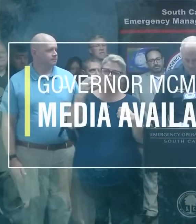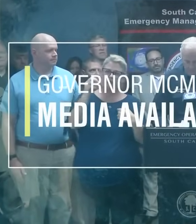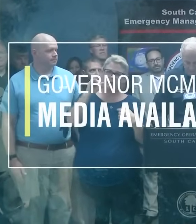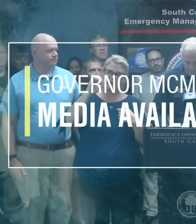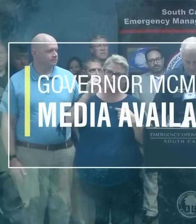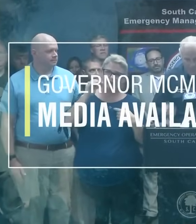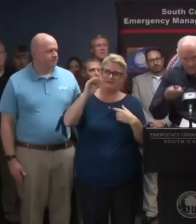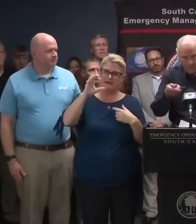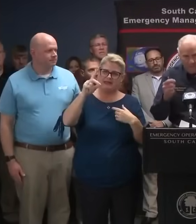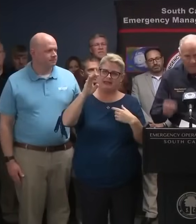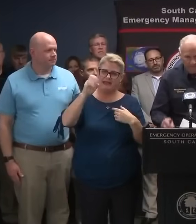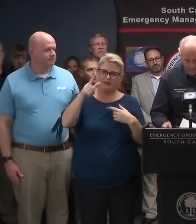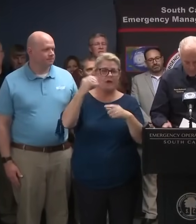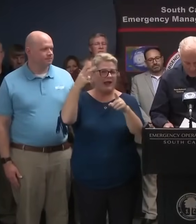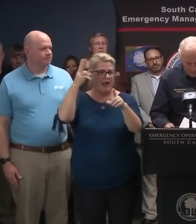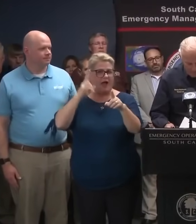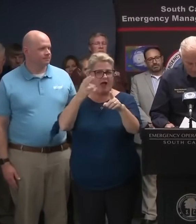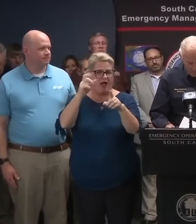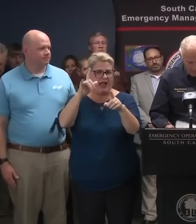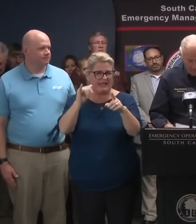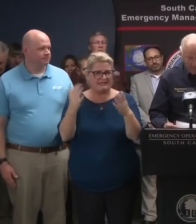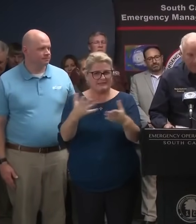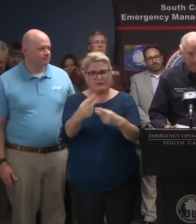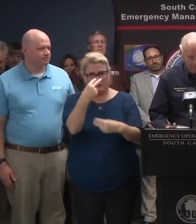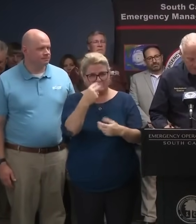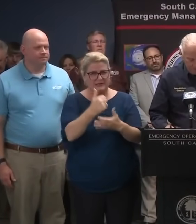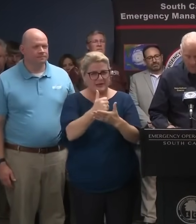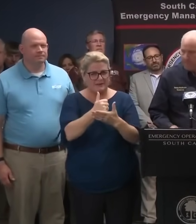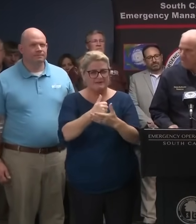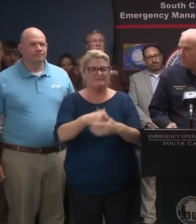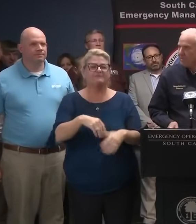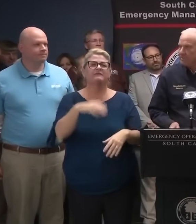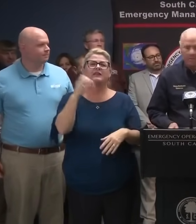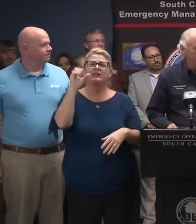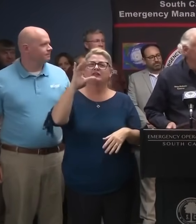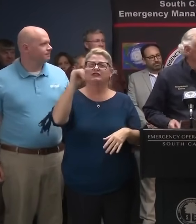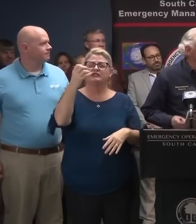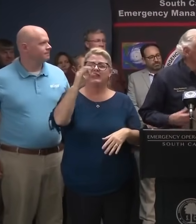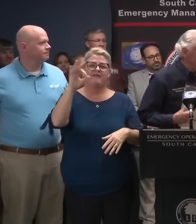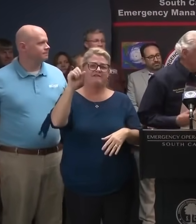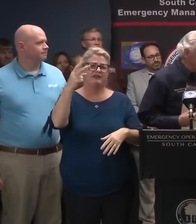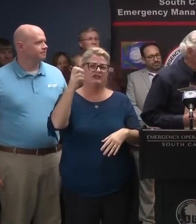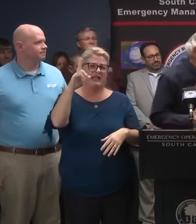will be signing. Holly May is watching. Chaplain Jeff Shealy, please.